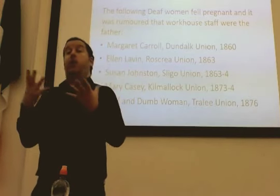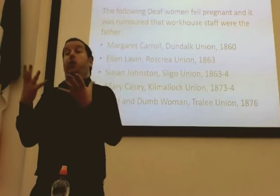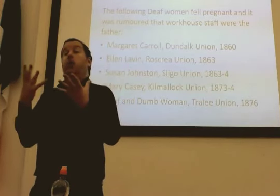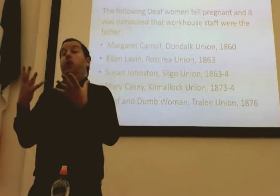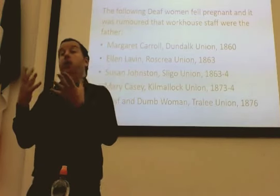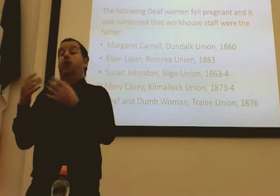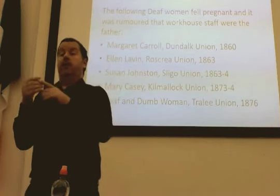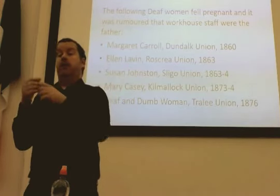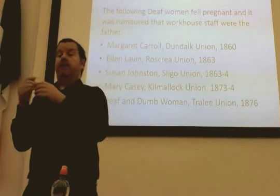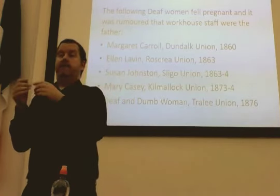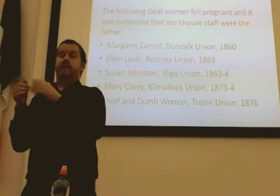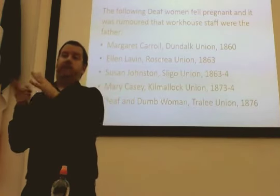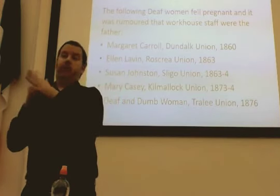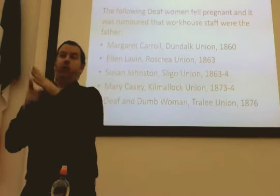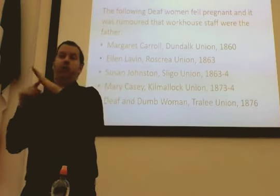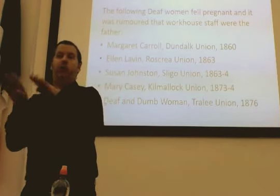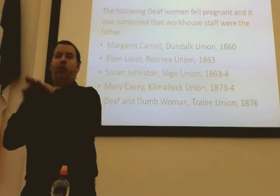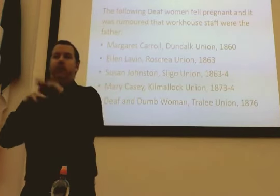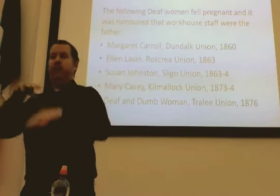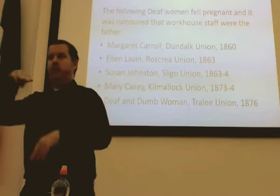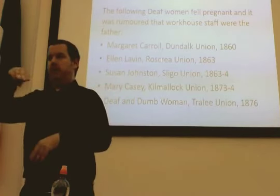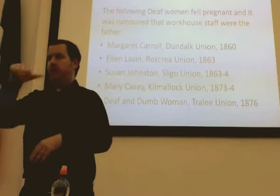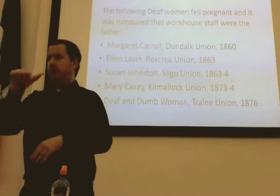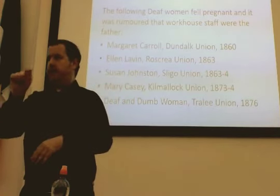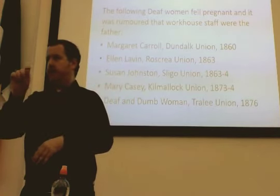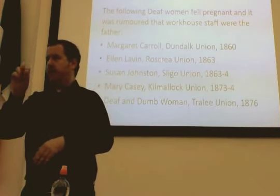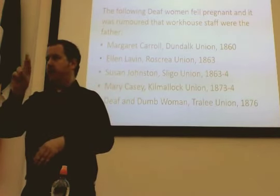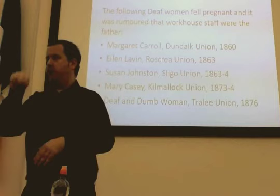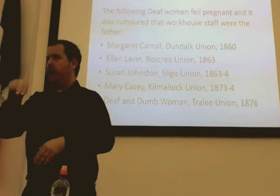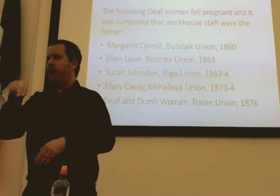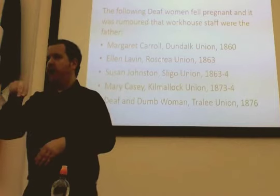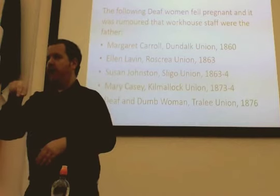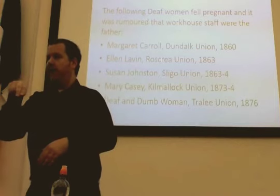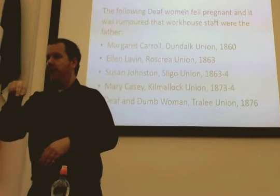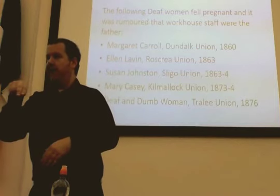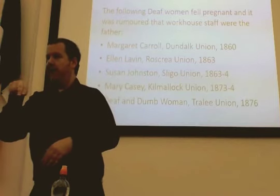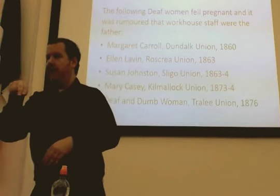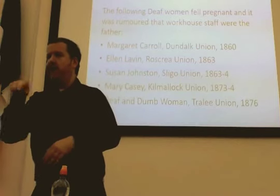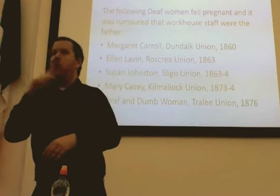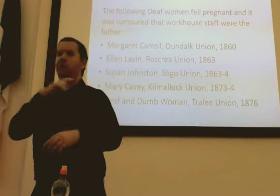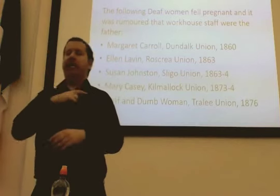a deaf man who was flirting with the matron